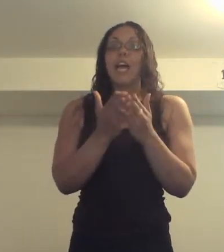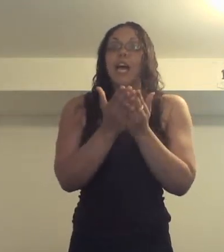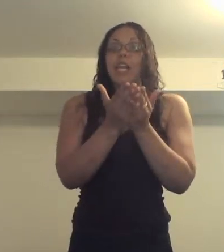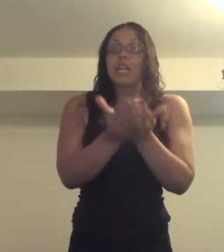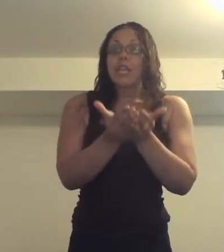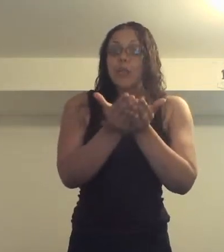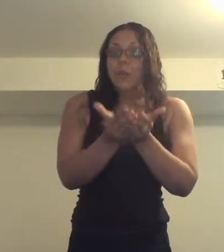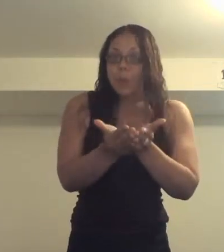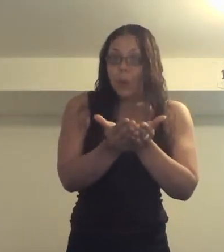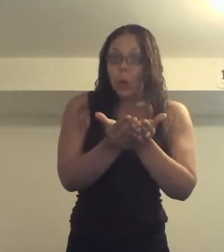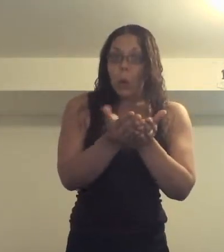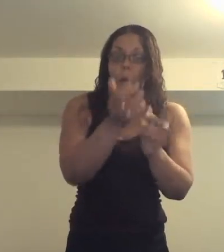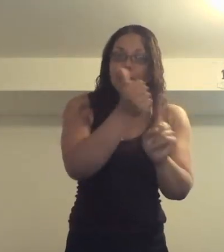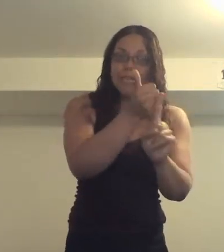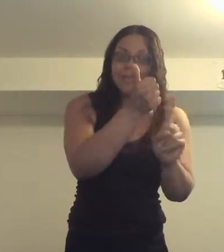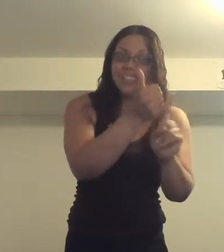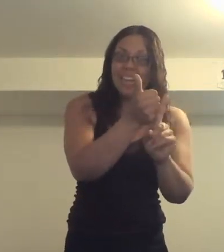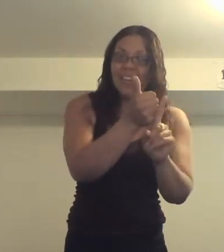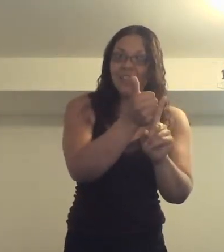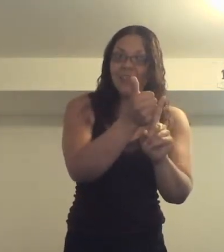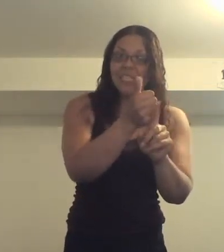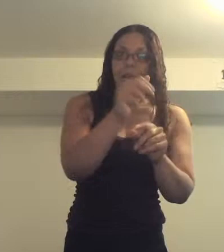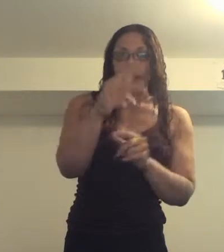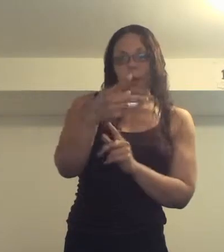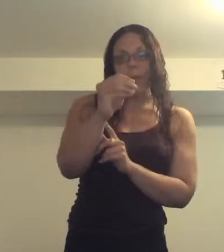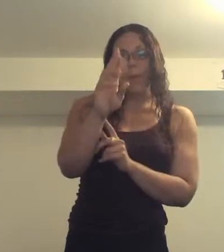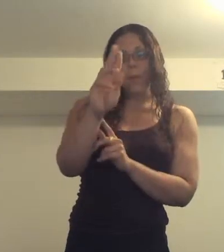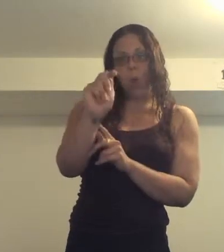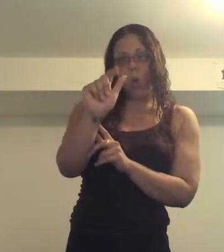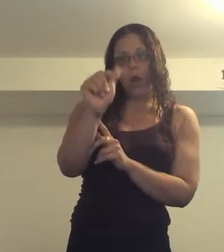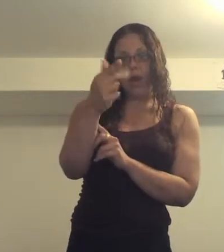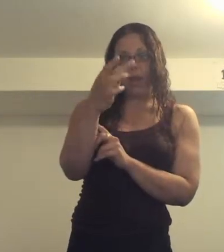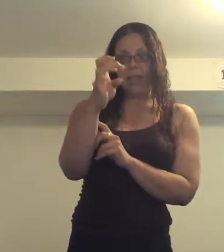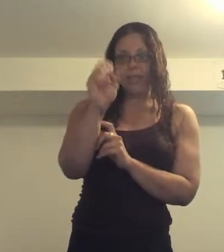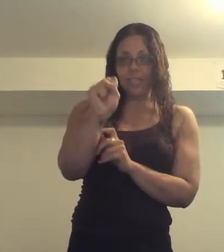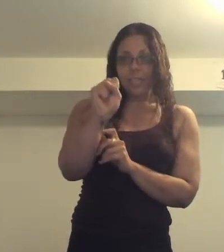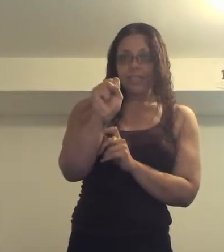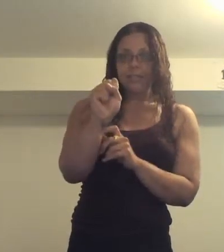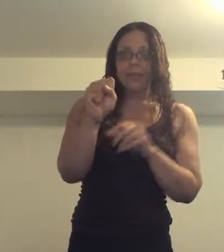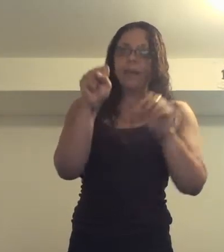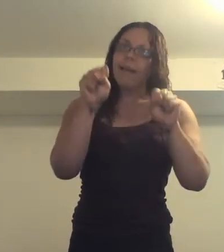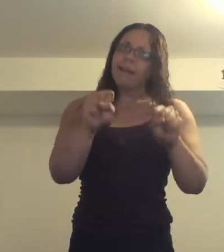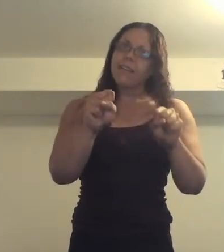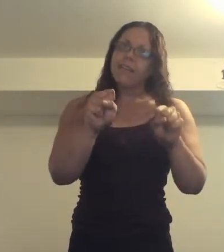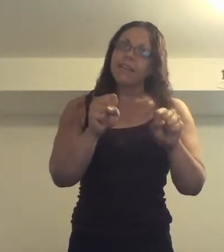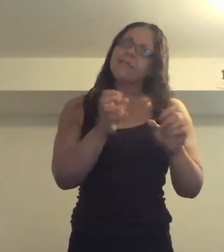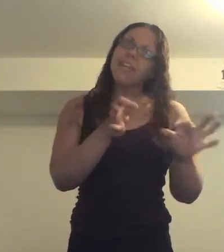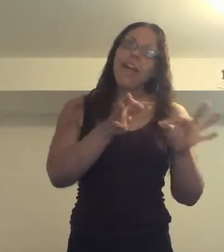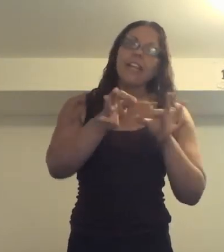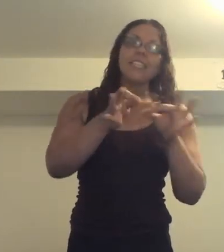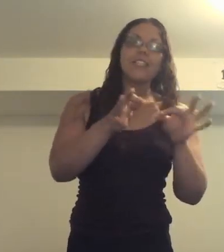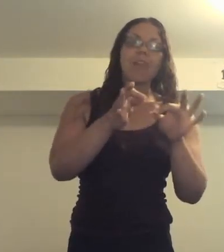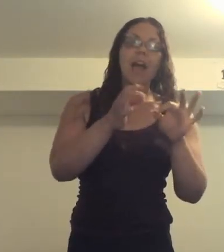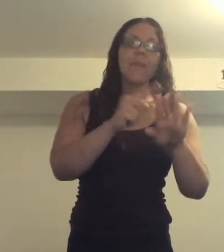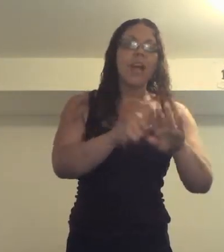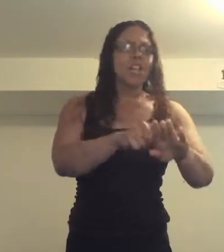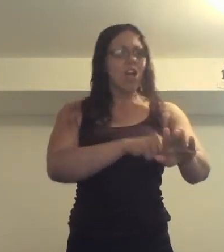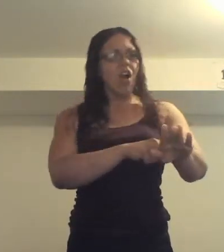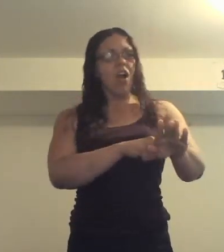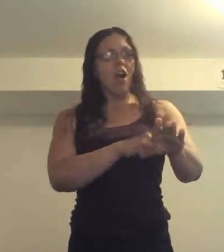numbers of campsites and various lakes, the type of fish you might find, wildlife you might find in different areas. So I'm